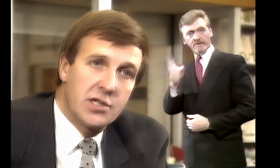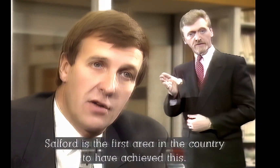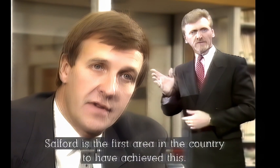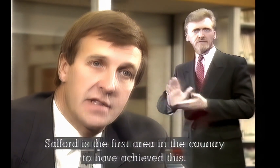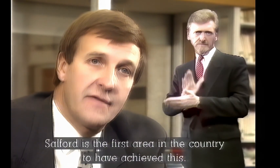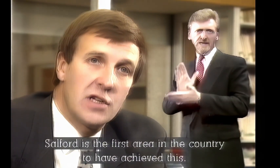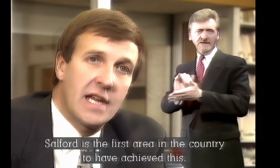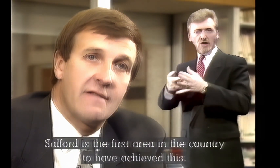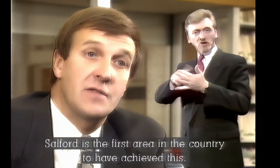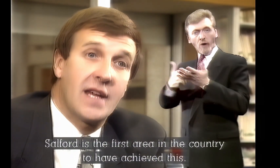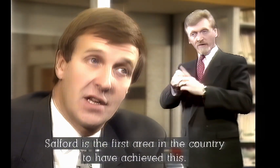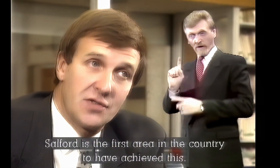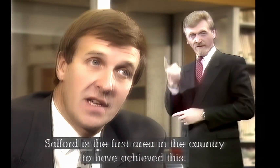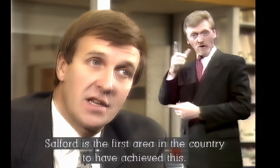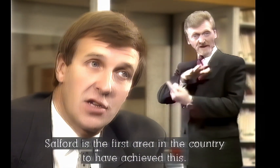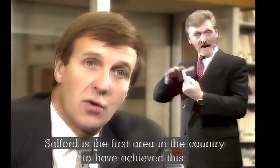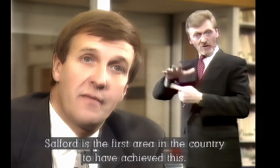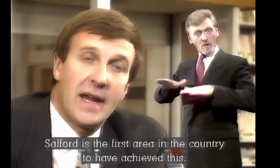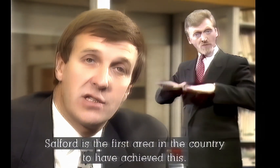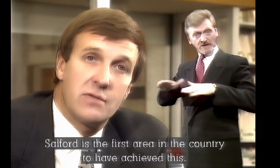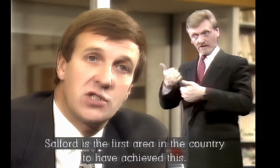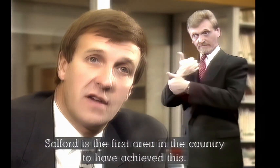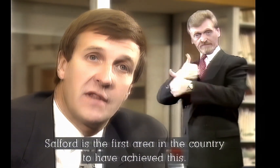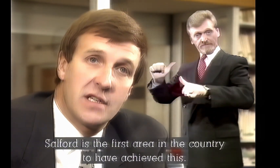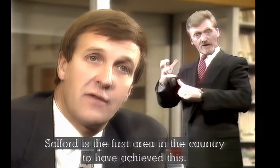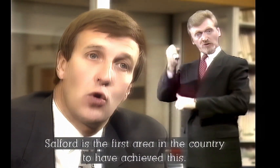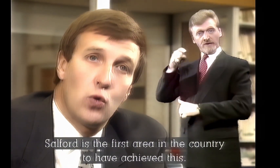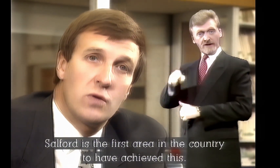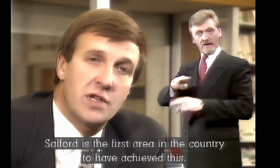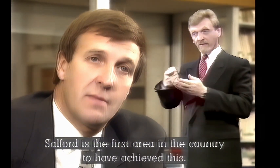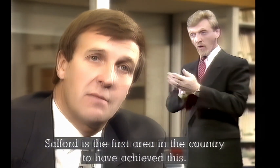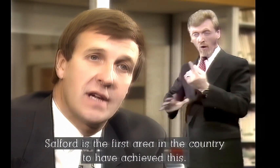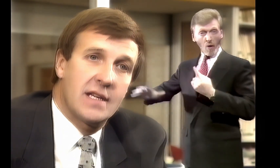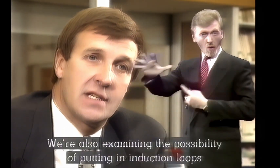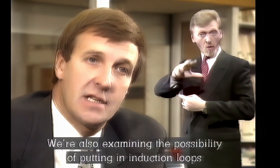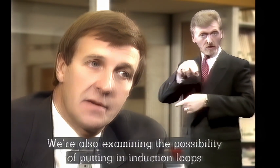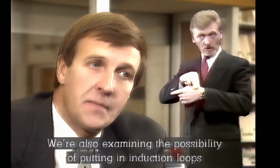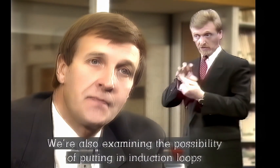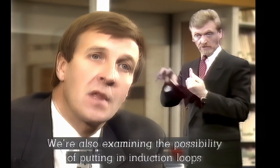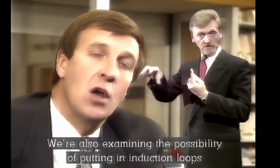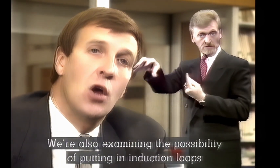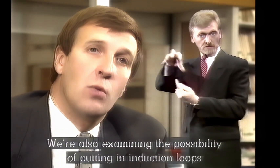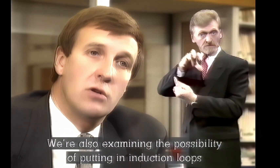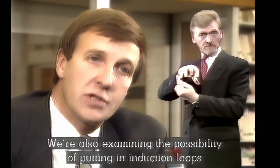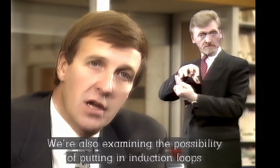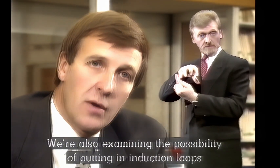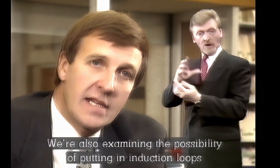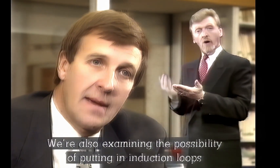Salford is the first area in the country to have managed to achieve this for all GP practices. We're also examining